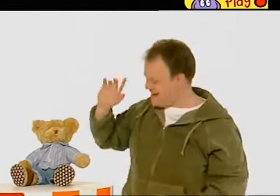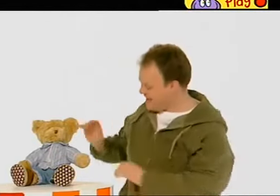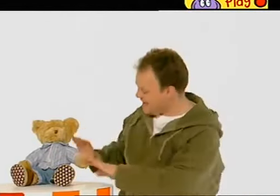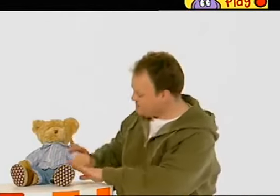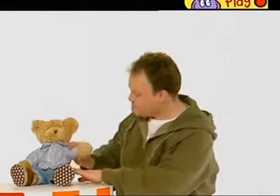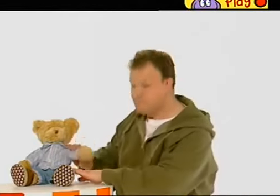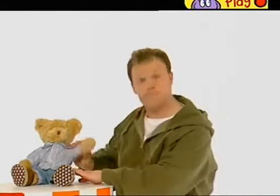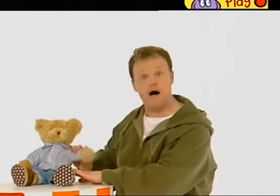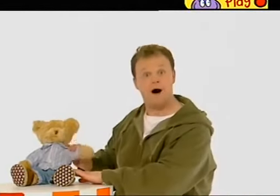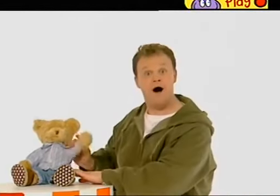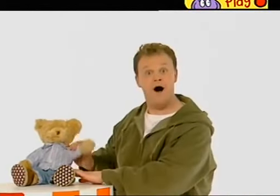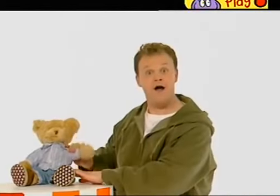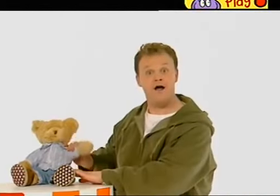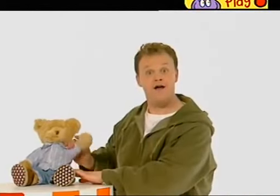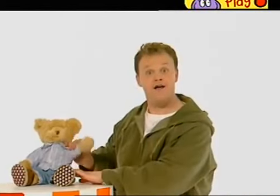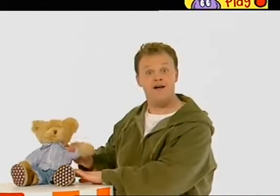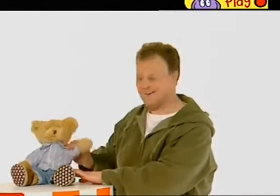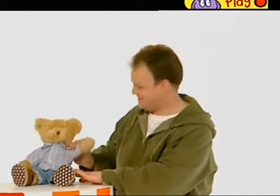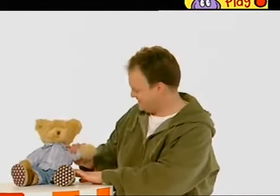goodbye. Bye-bye.